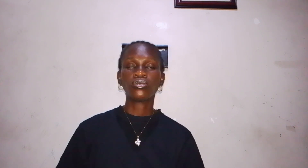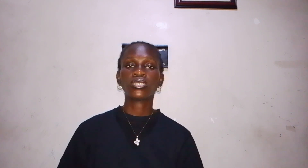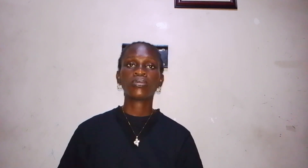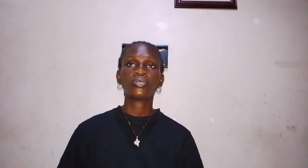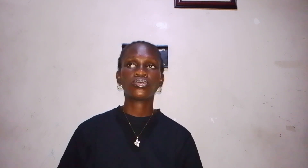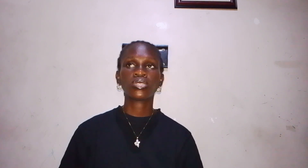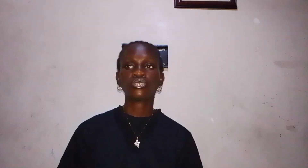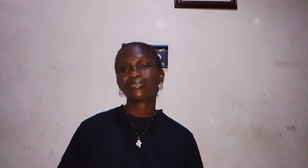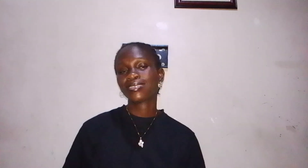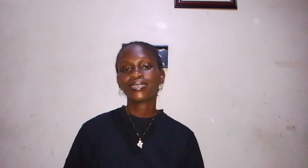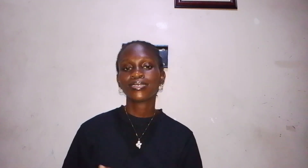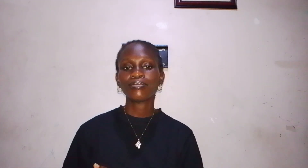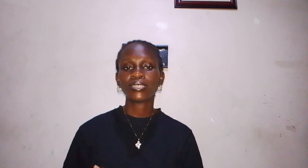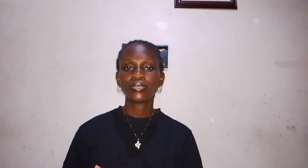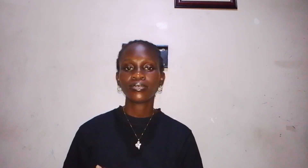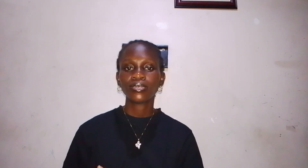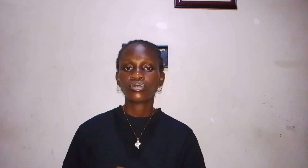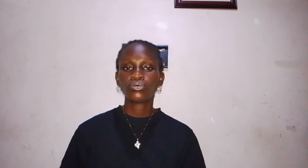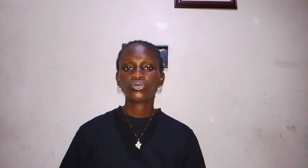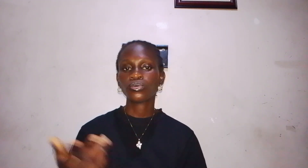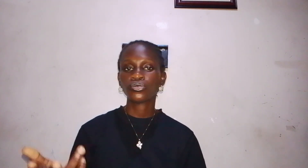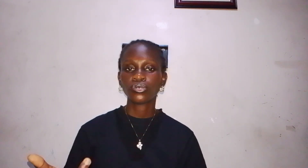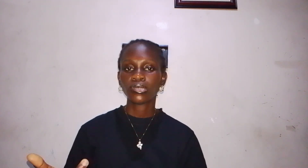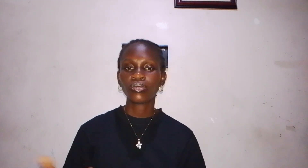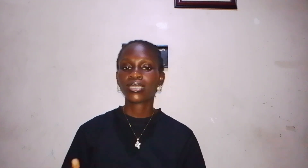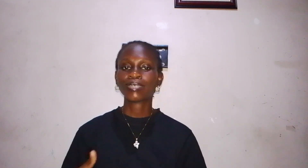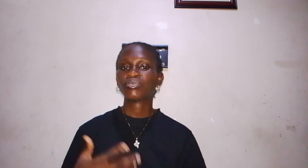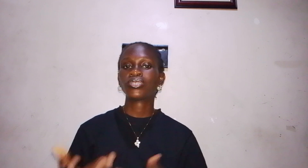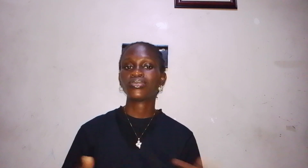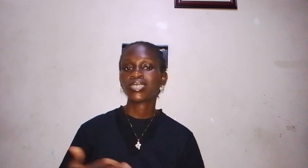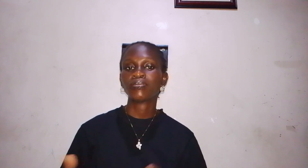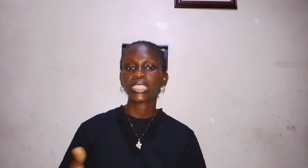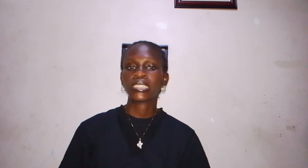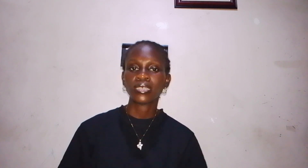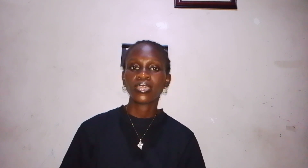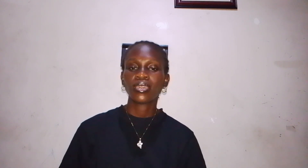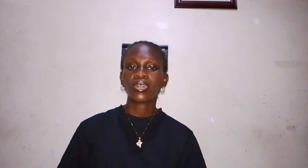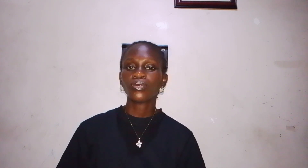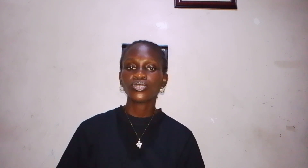don't expect me to start translating the meaning to someone when I am talking, when I am gisting. I will